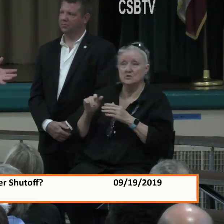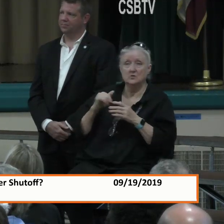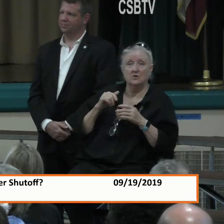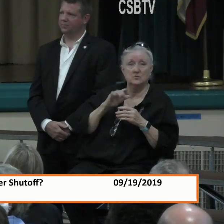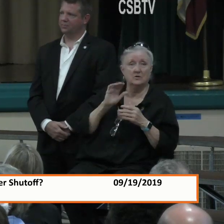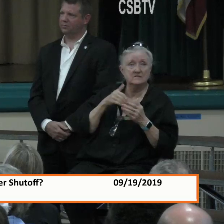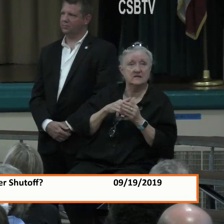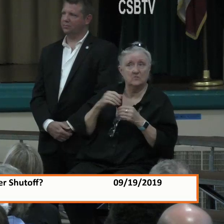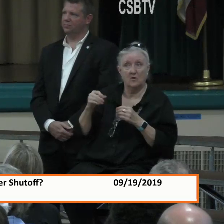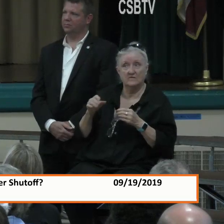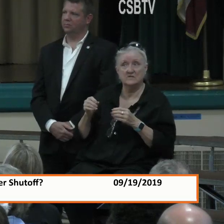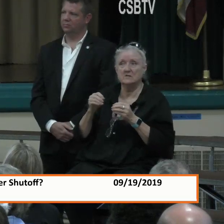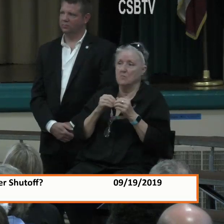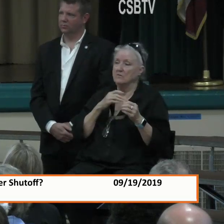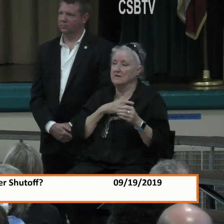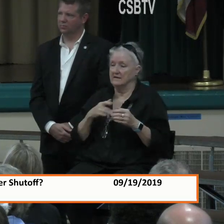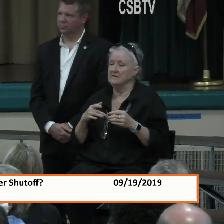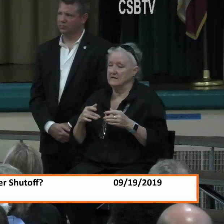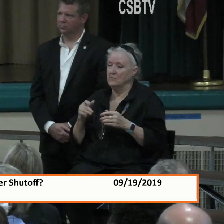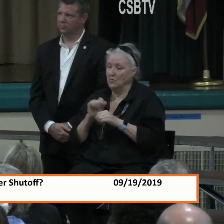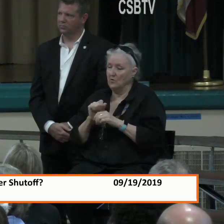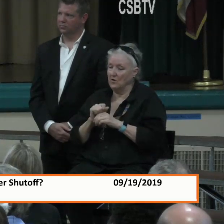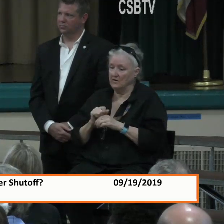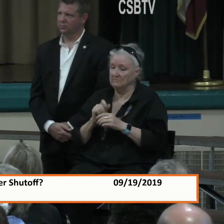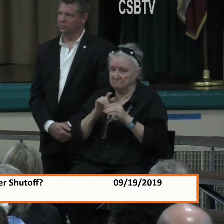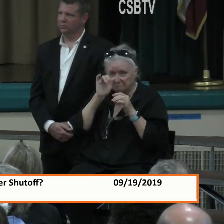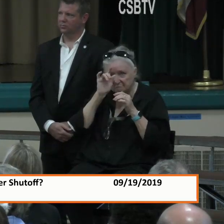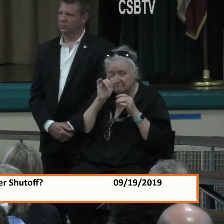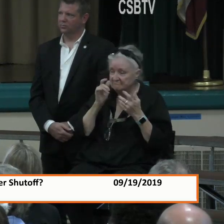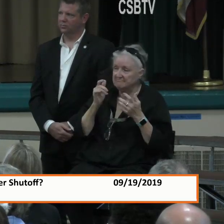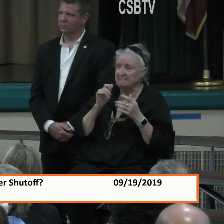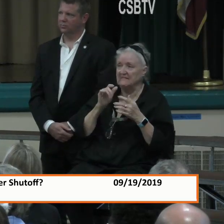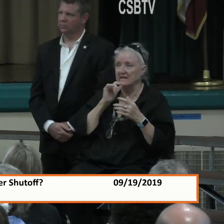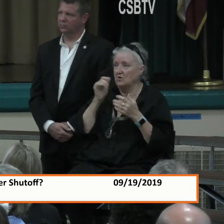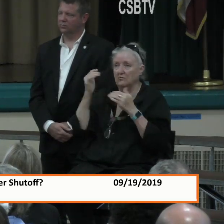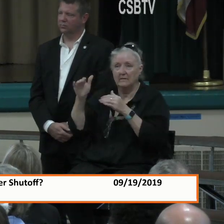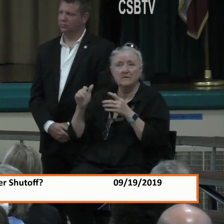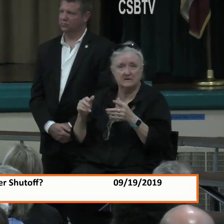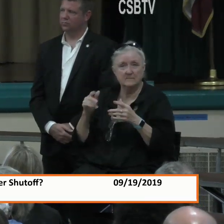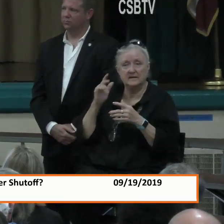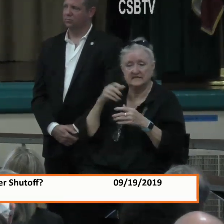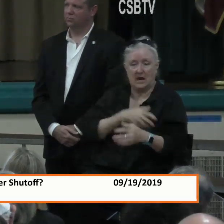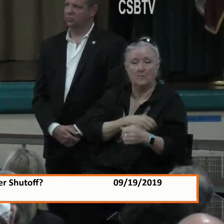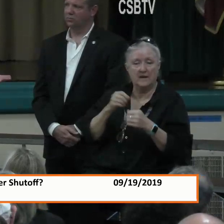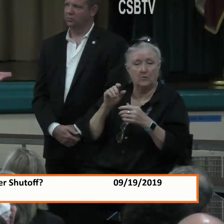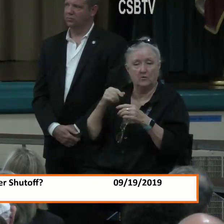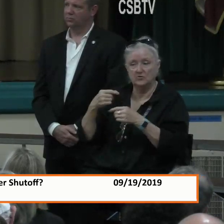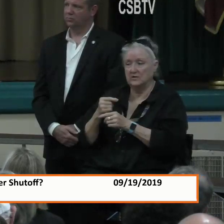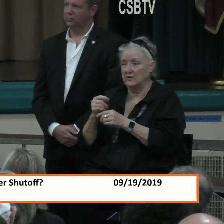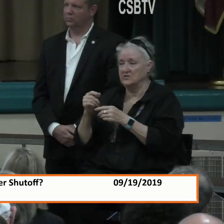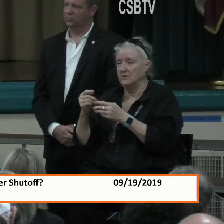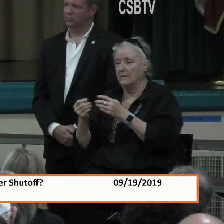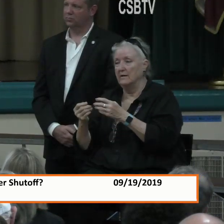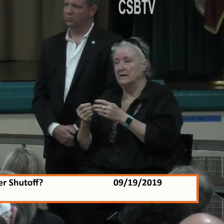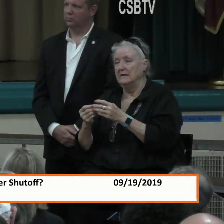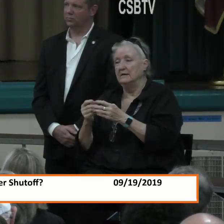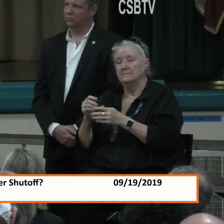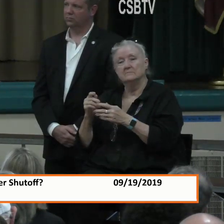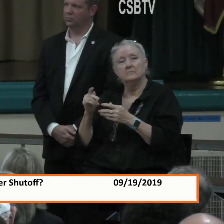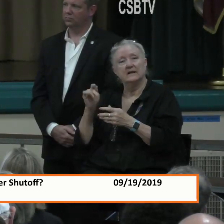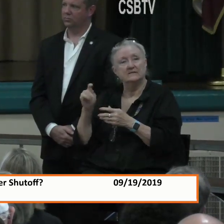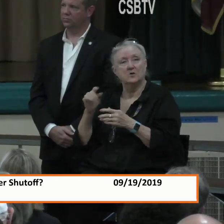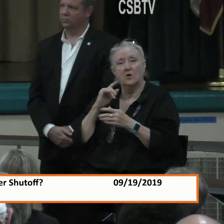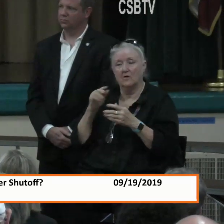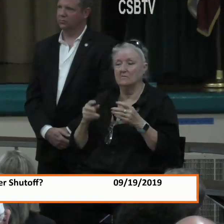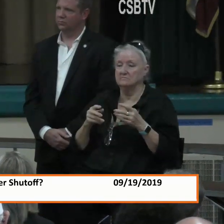central office, the more likely you are that it's going to work indefinitely, because our power generation plants, like everybody else, are fueled by